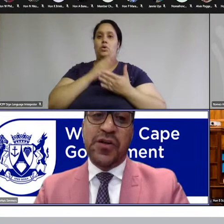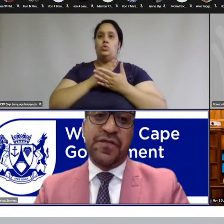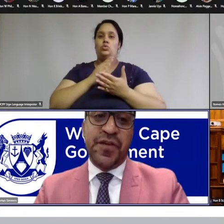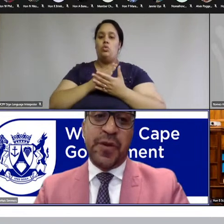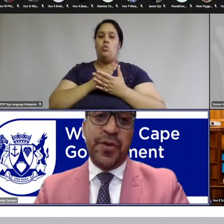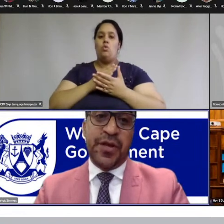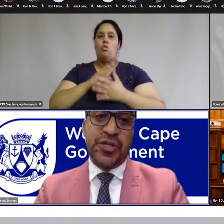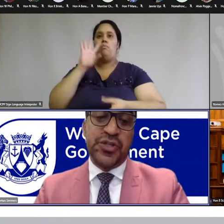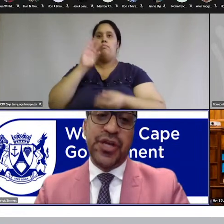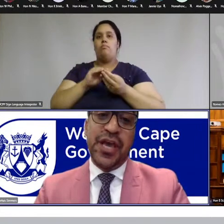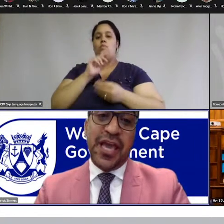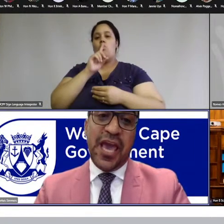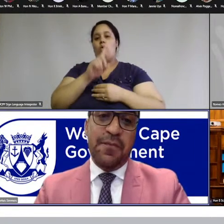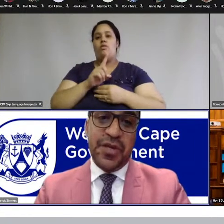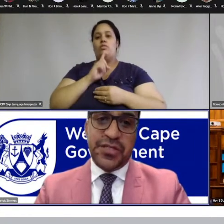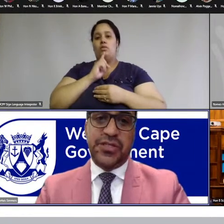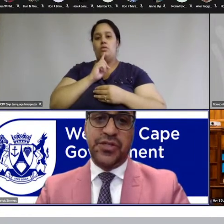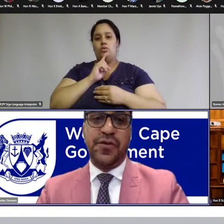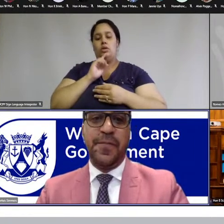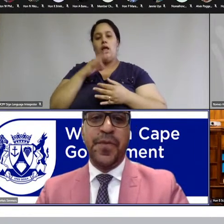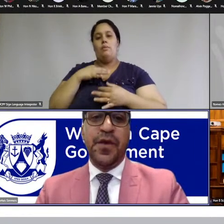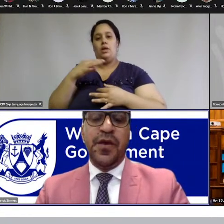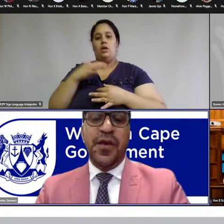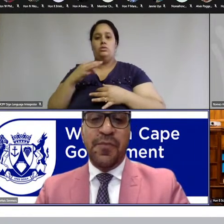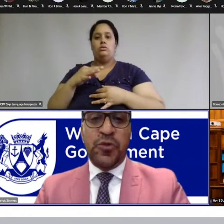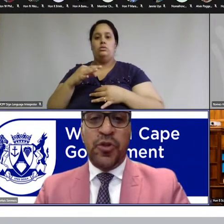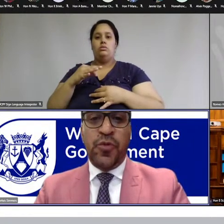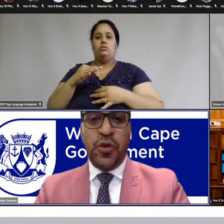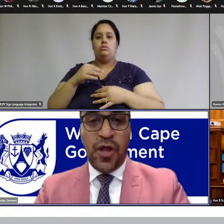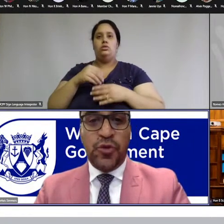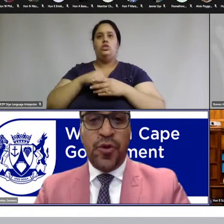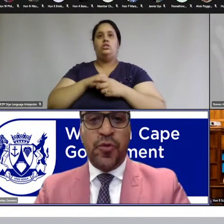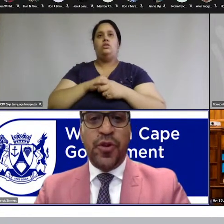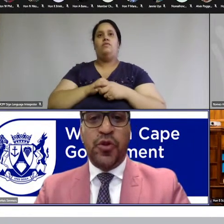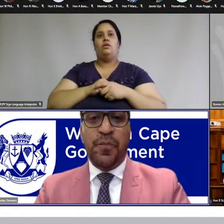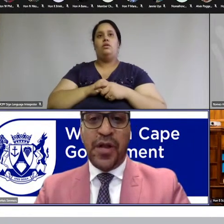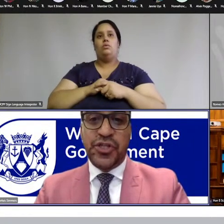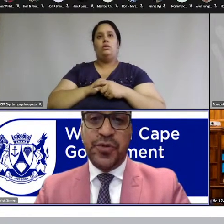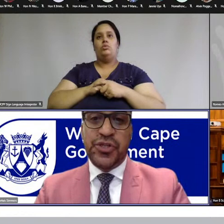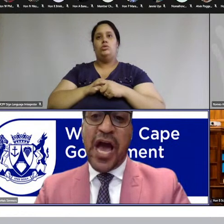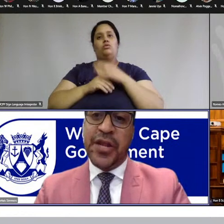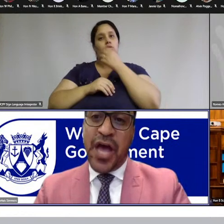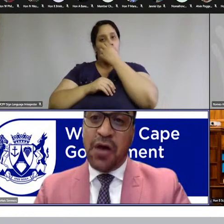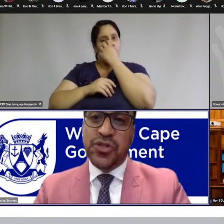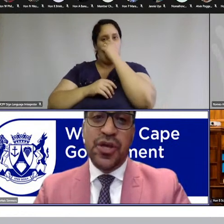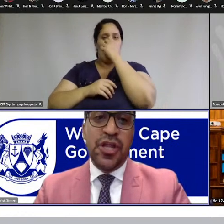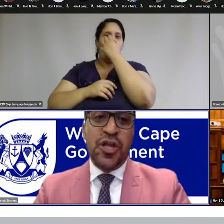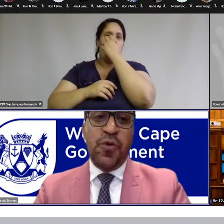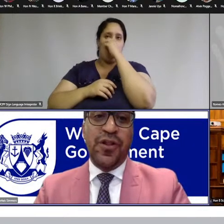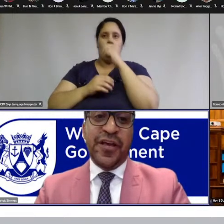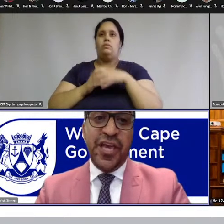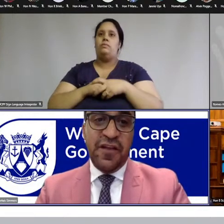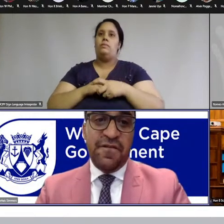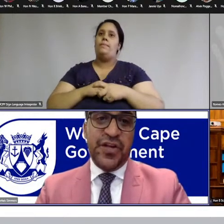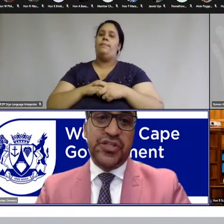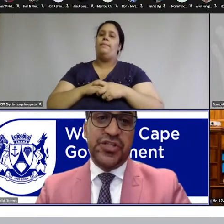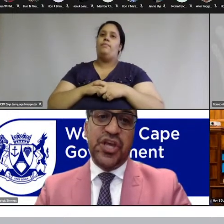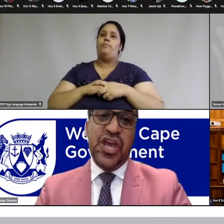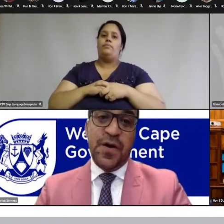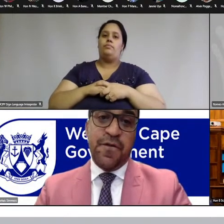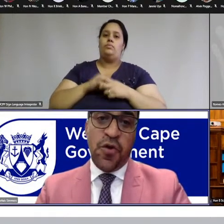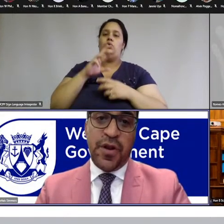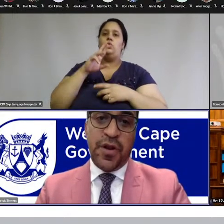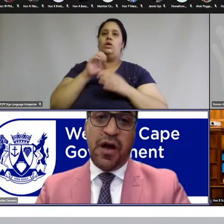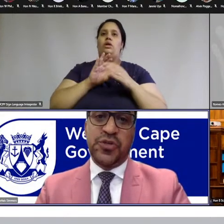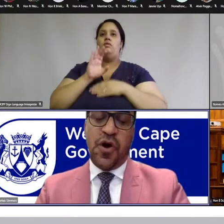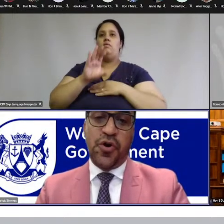approximately 1,000 FLISP applications can be assisted. In my 2021-2022 budget speech, I announced that we will reinvest